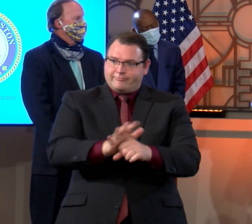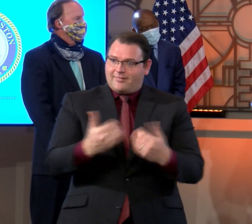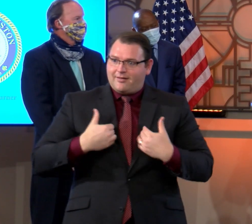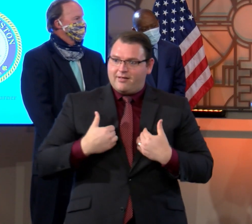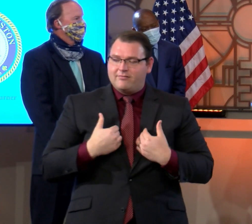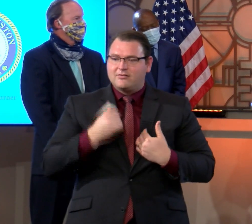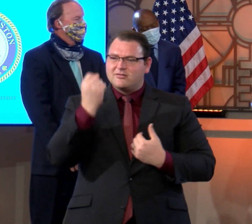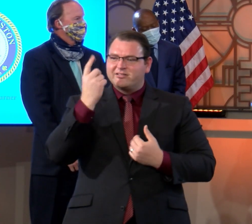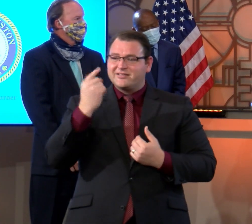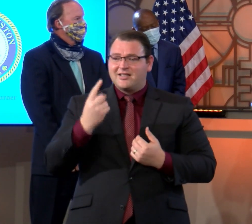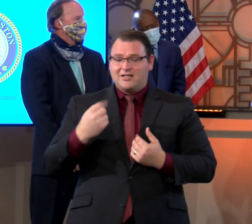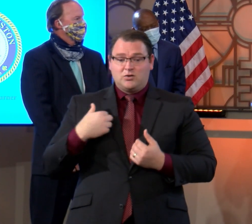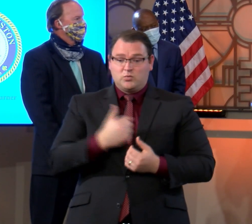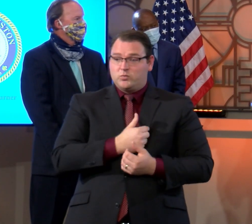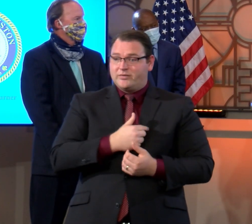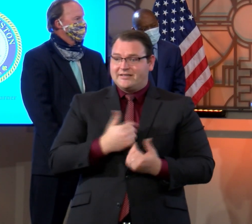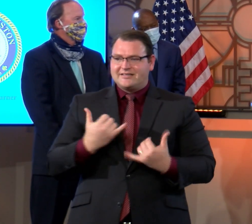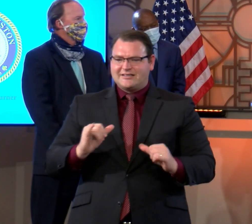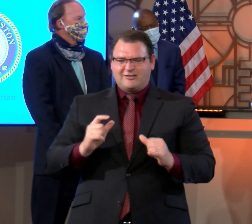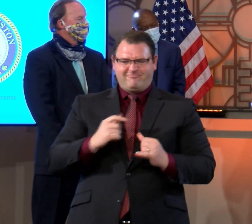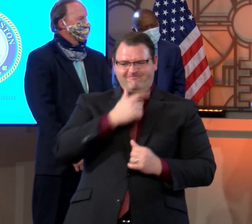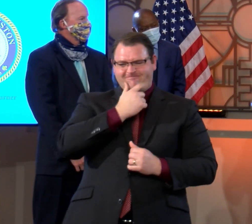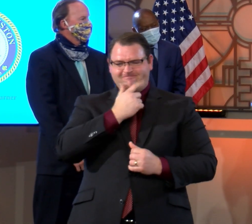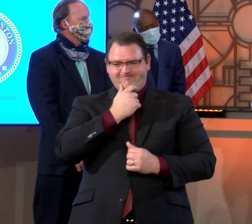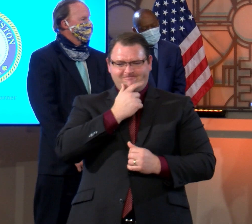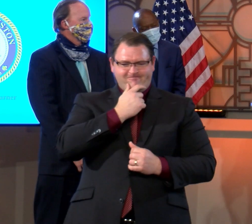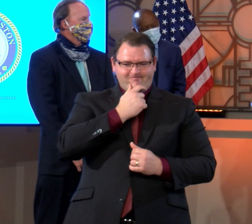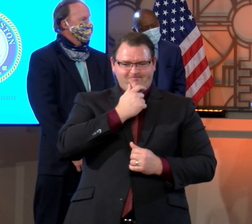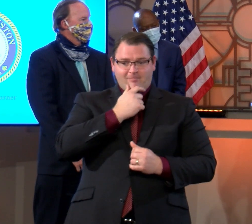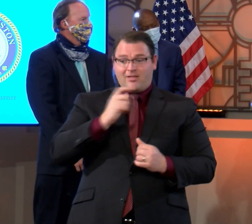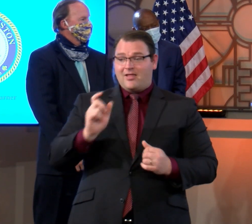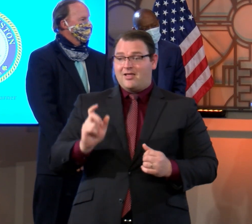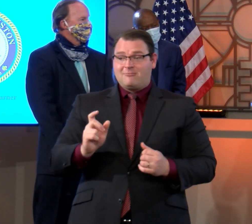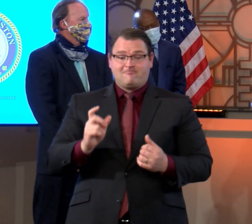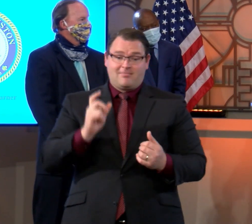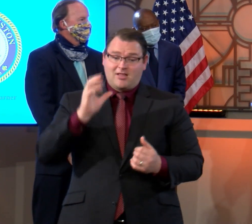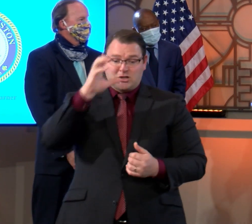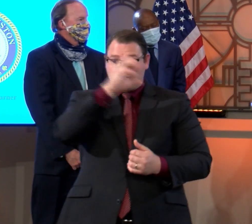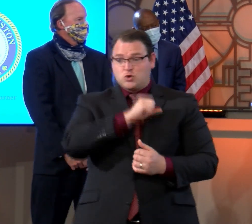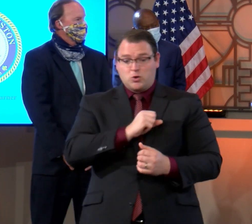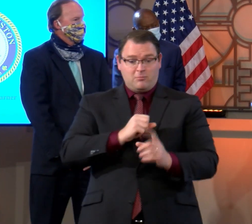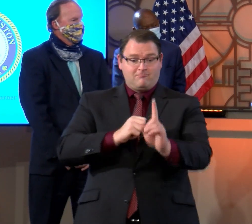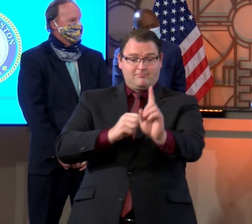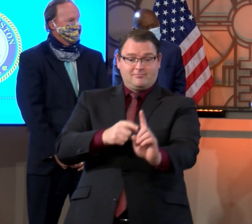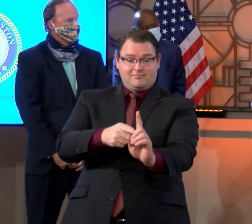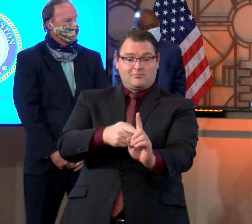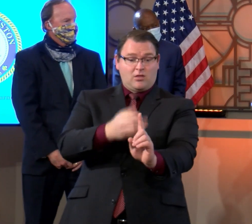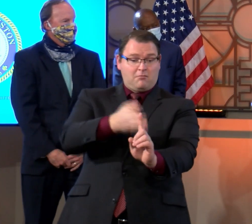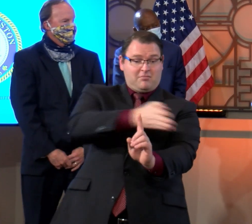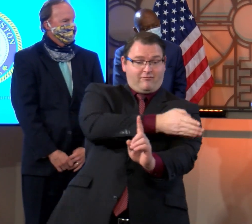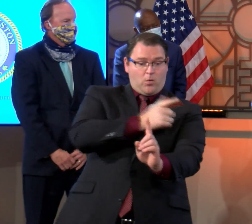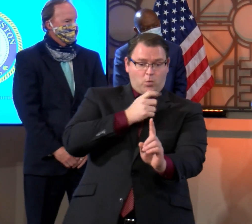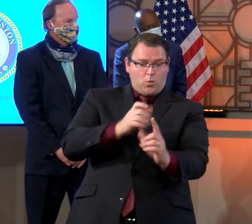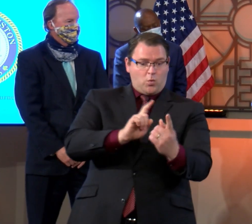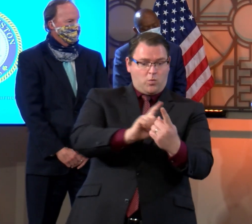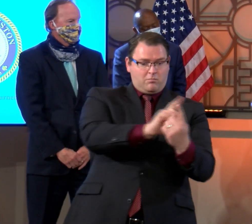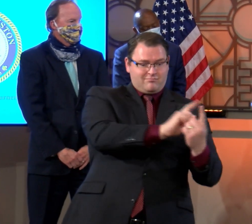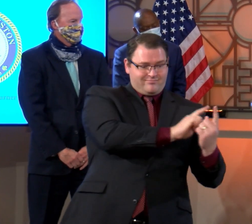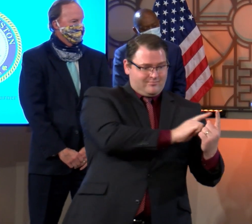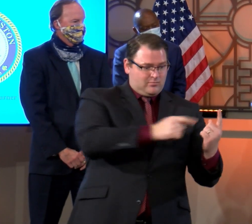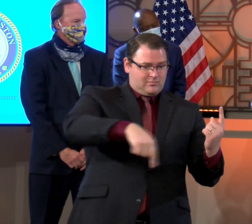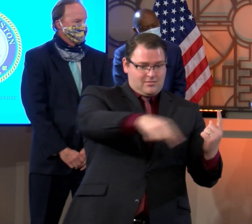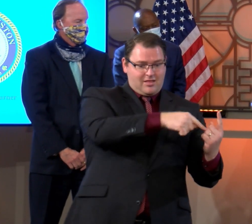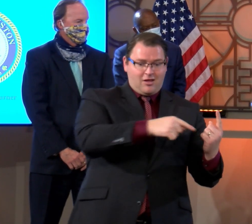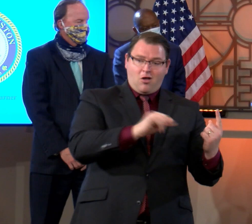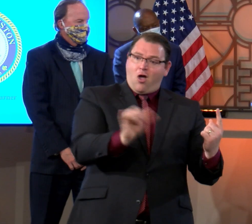having symptoms, unfortunately, we have to assume that everyone who they came in contact with is potentially also infected and spreading the virus.